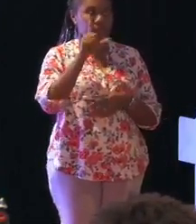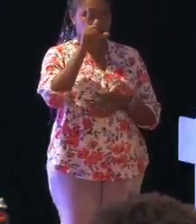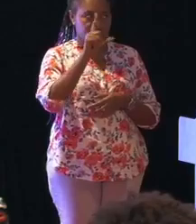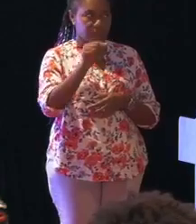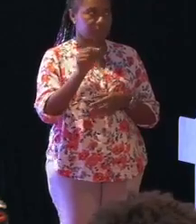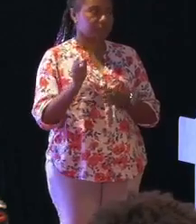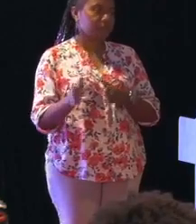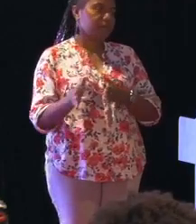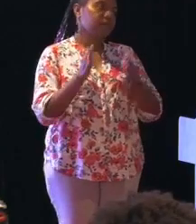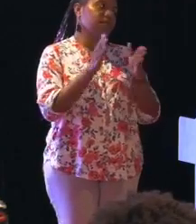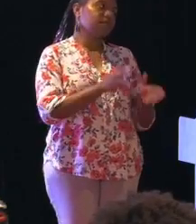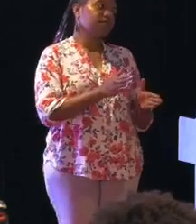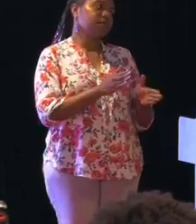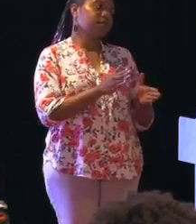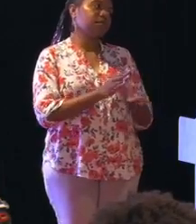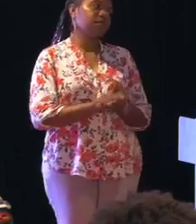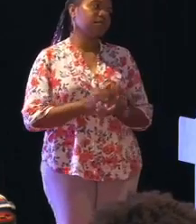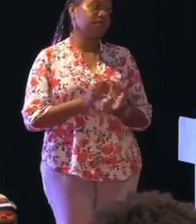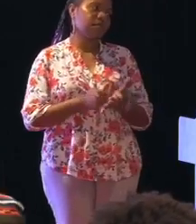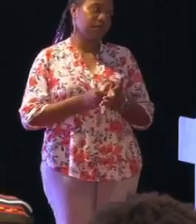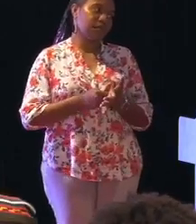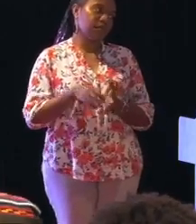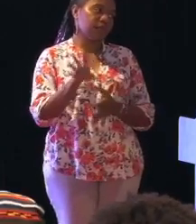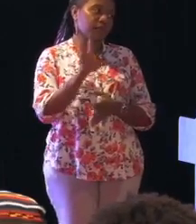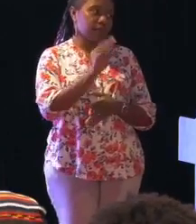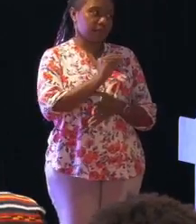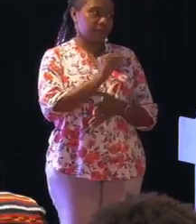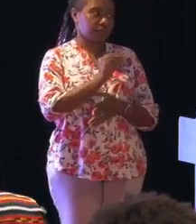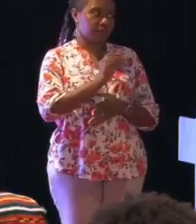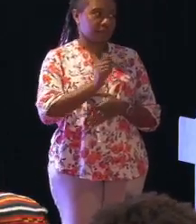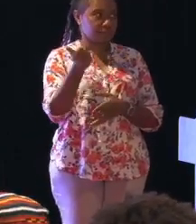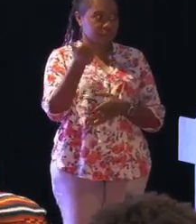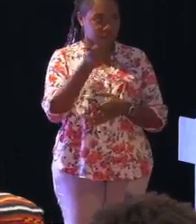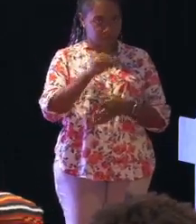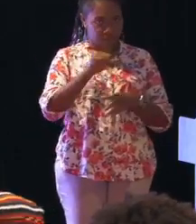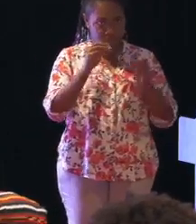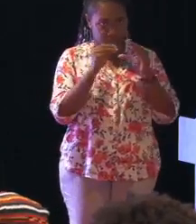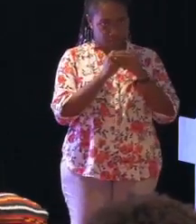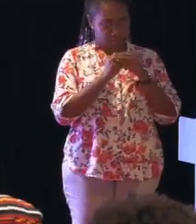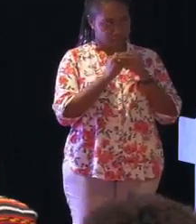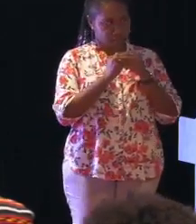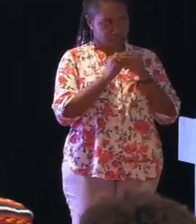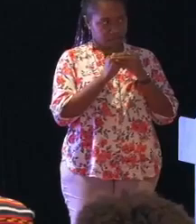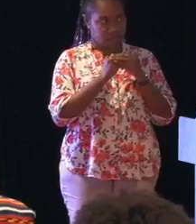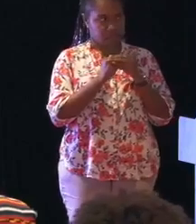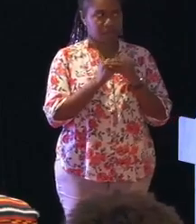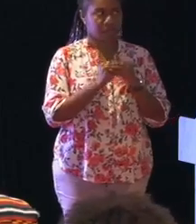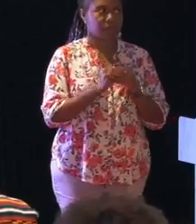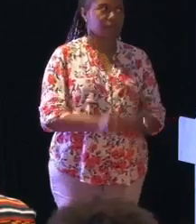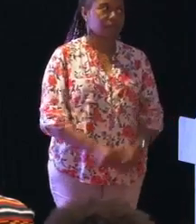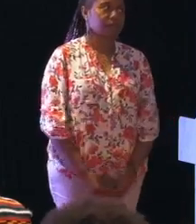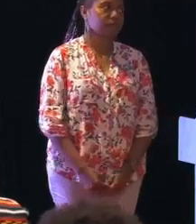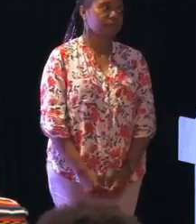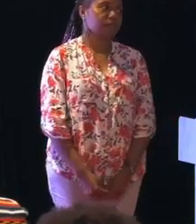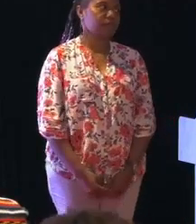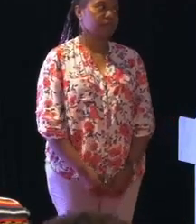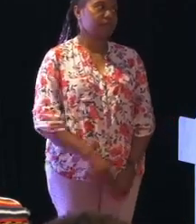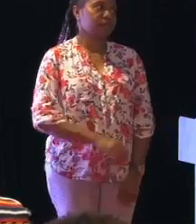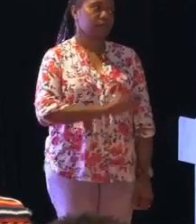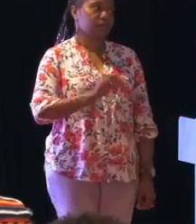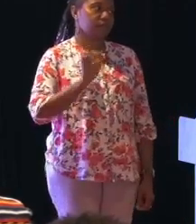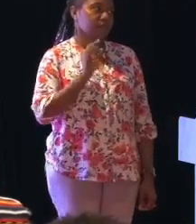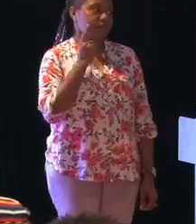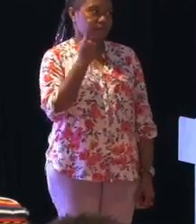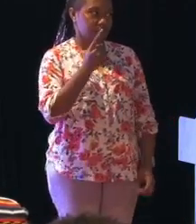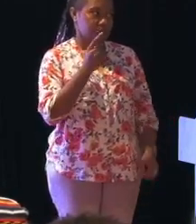any bank. It does not restrict it to just one bank. So you can use the cash